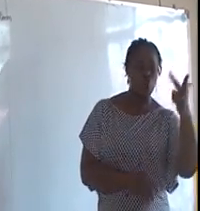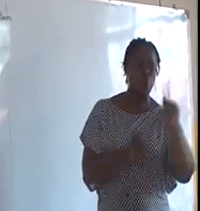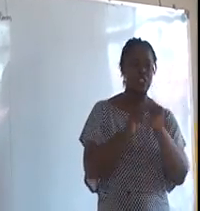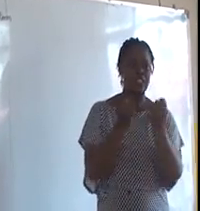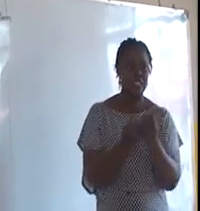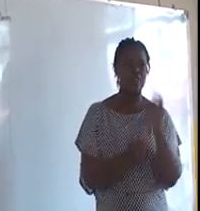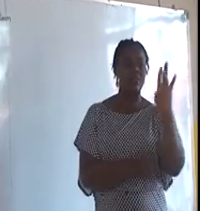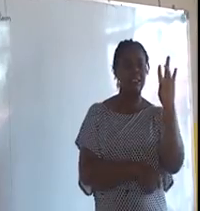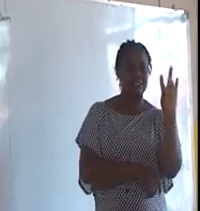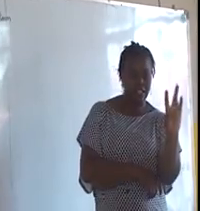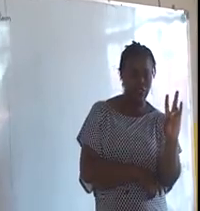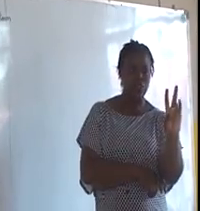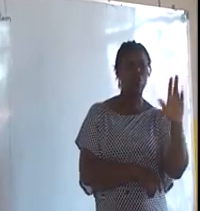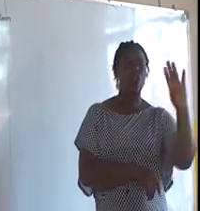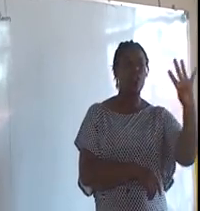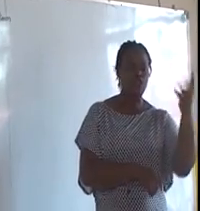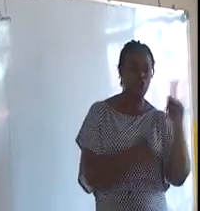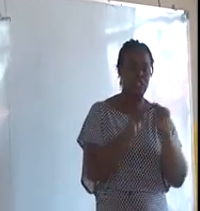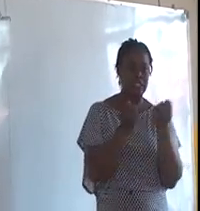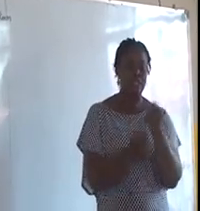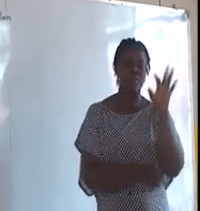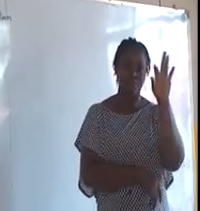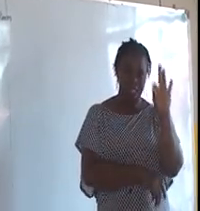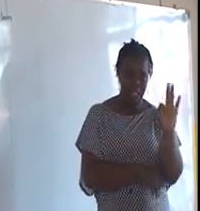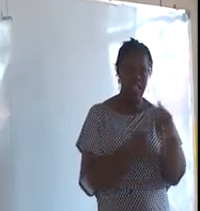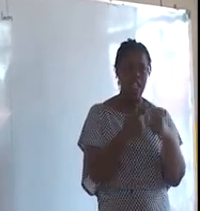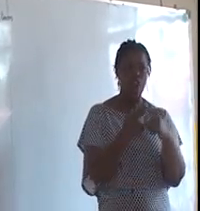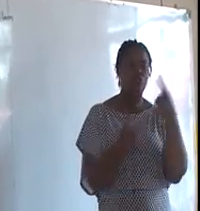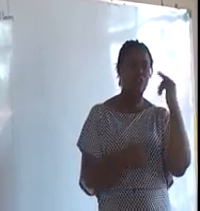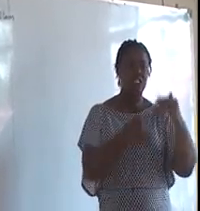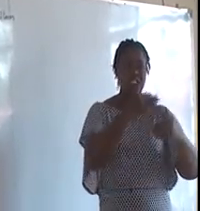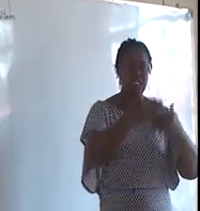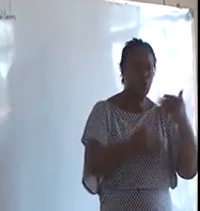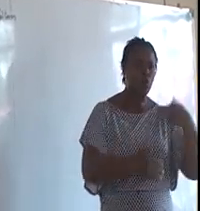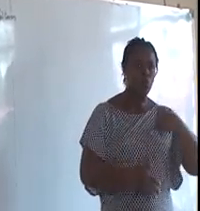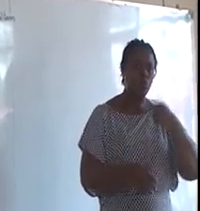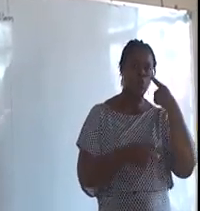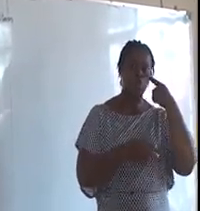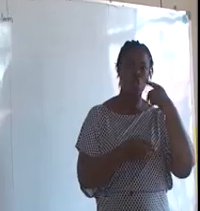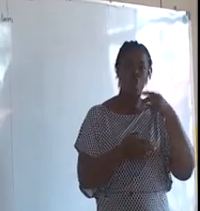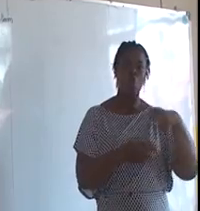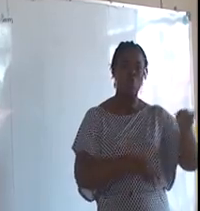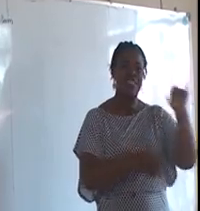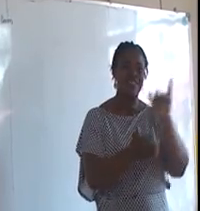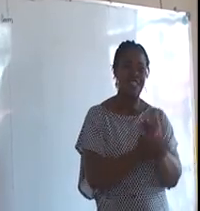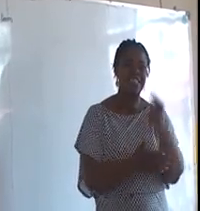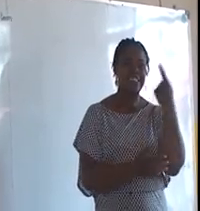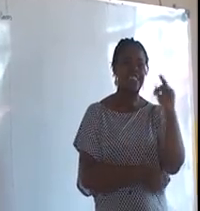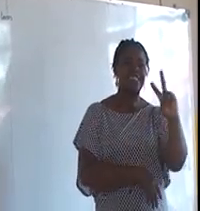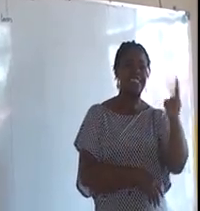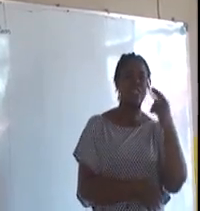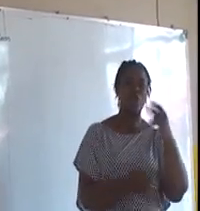the fourth 10 is 9. From the sequence, we observe that the second 10 here